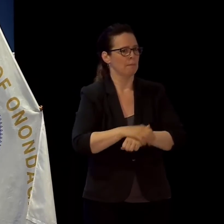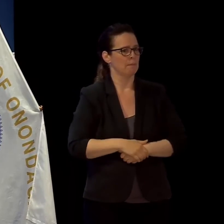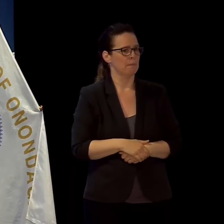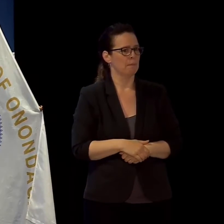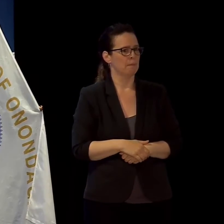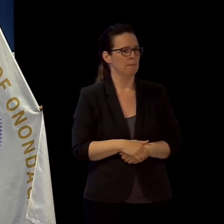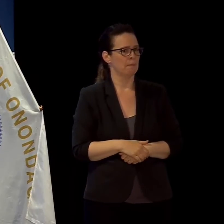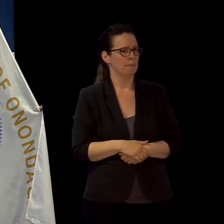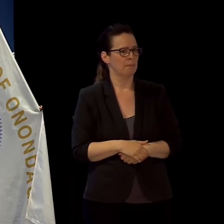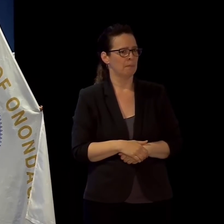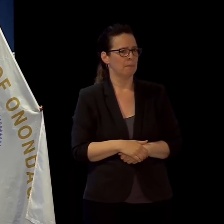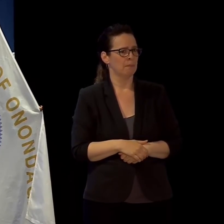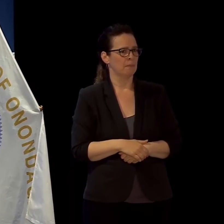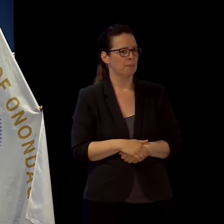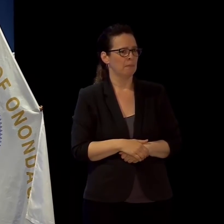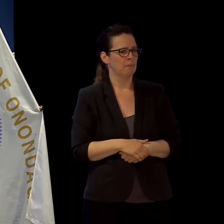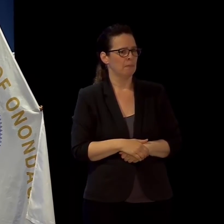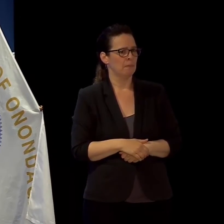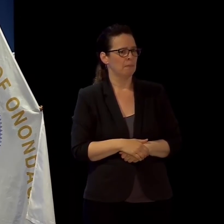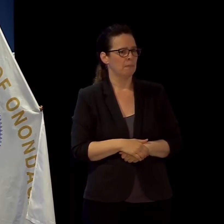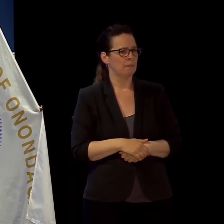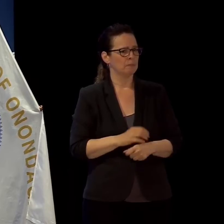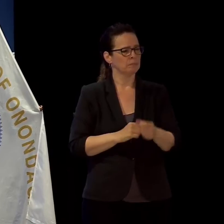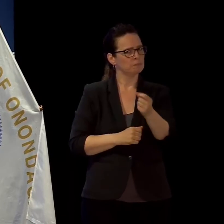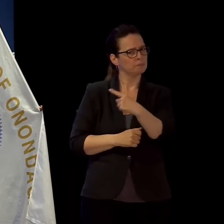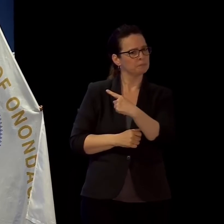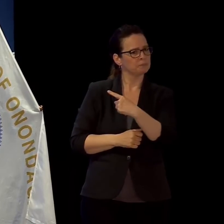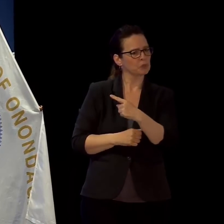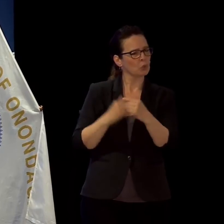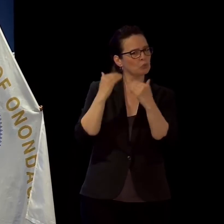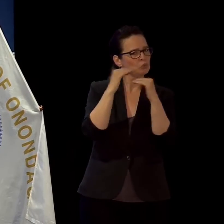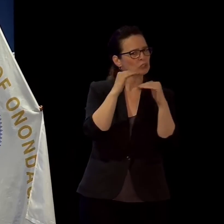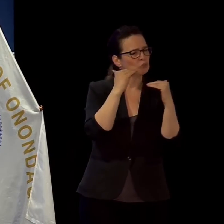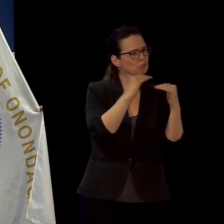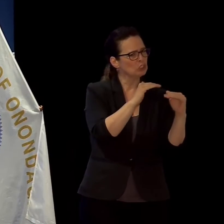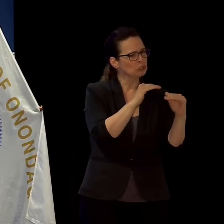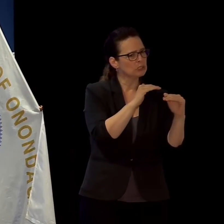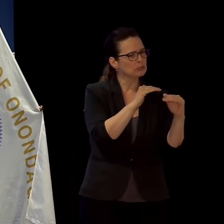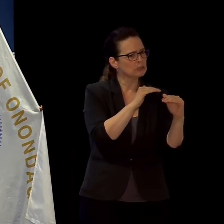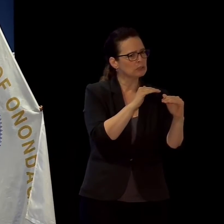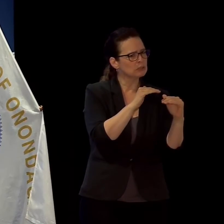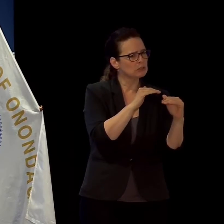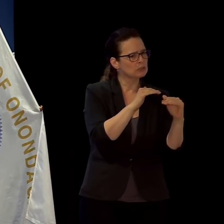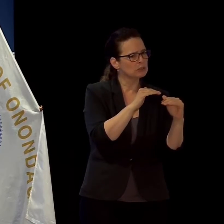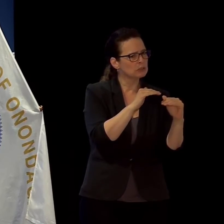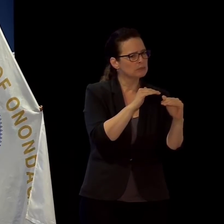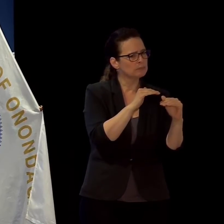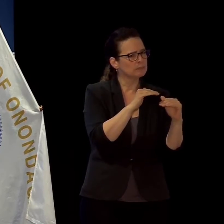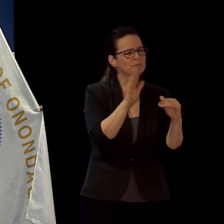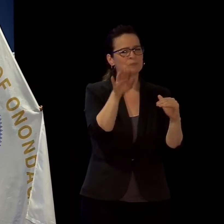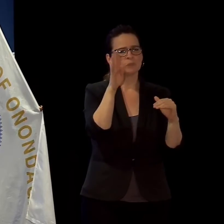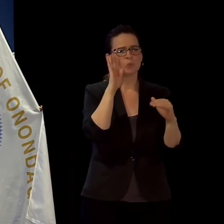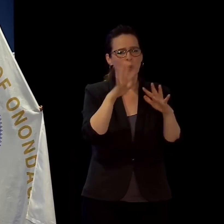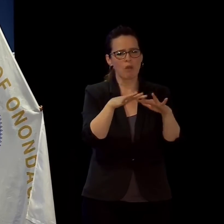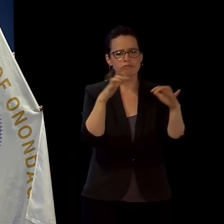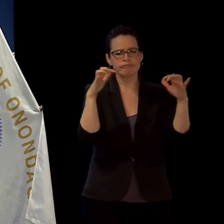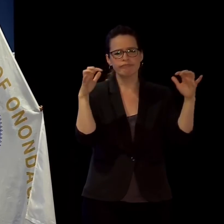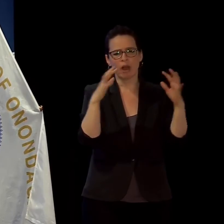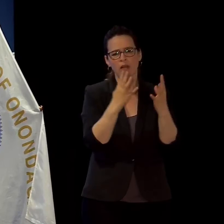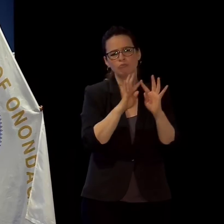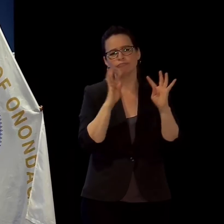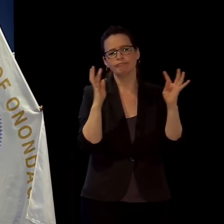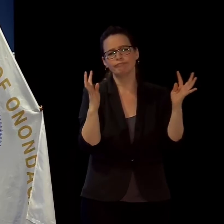Ryan, some of the restrictions on arena crowd sizes and other venues